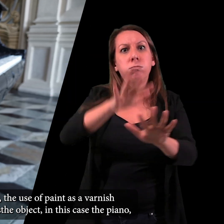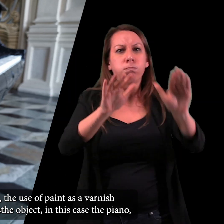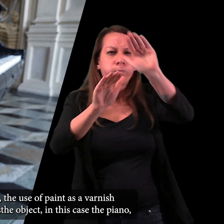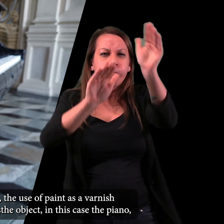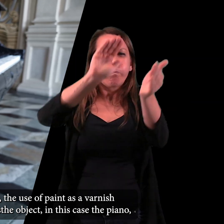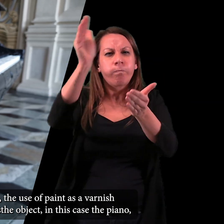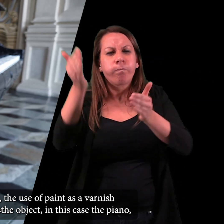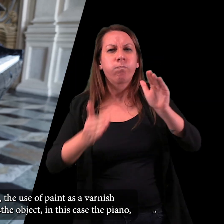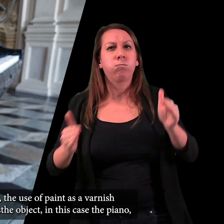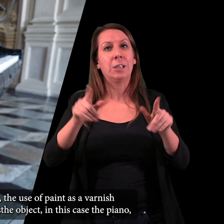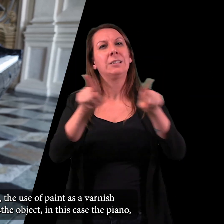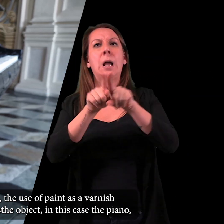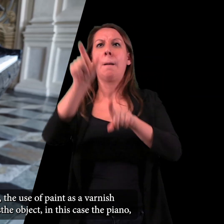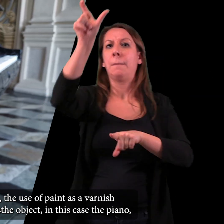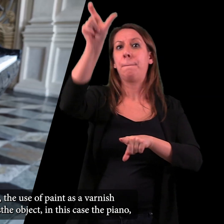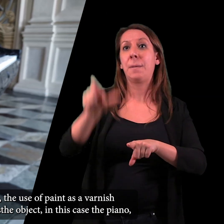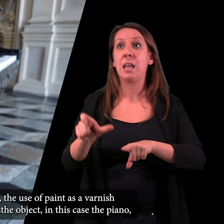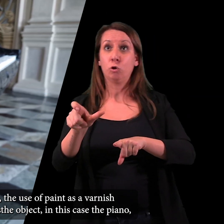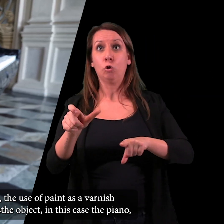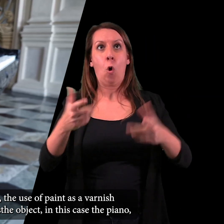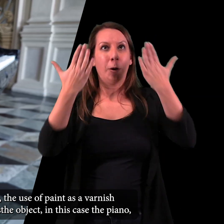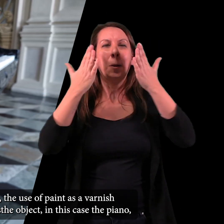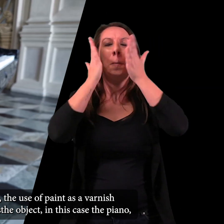in this case, the piano